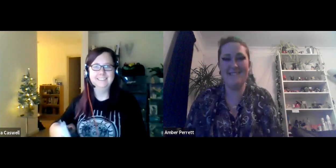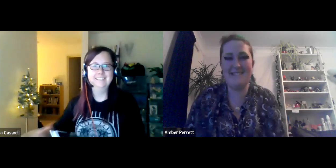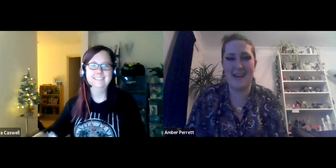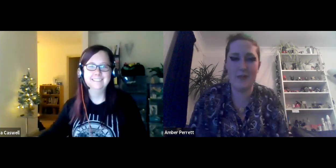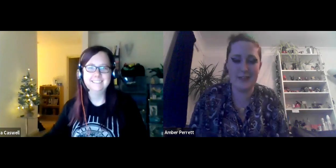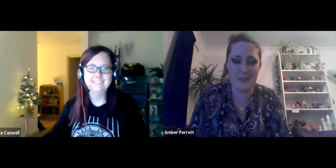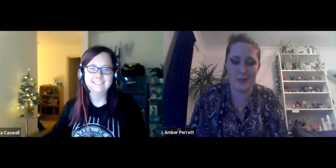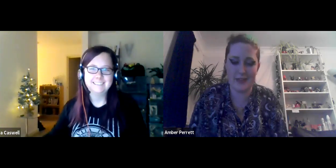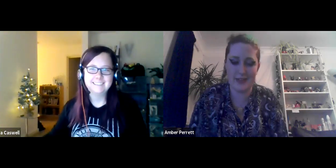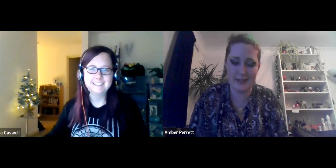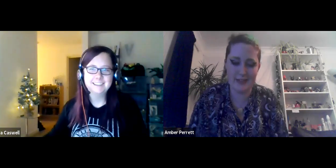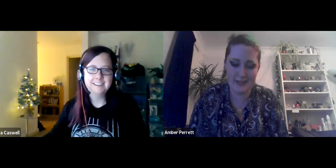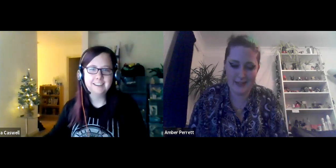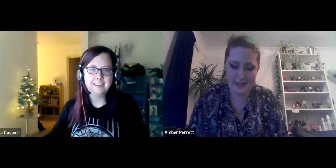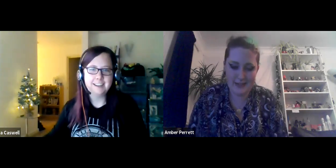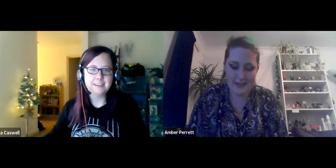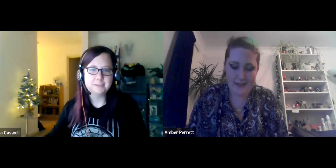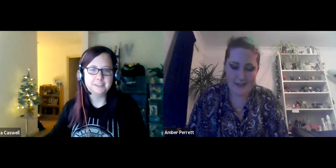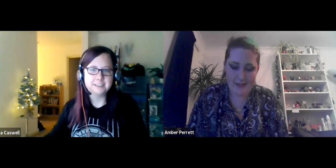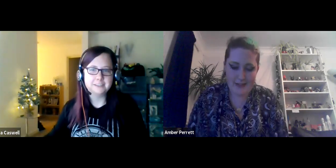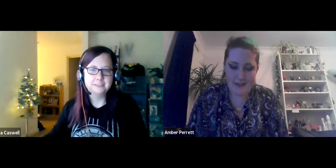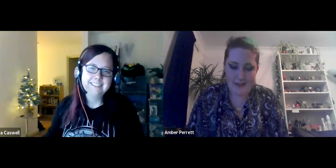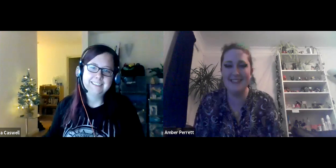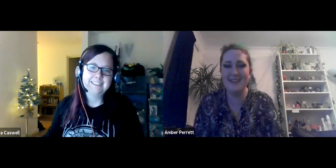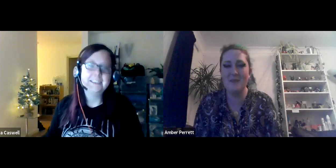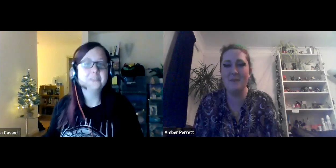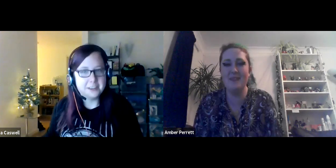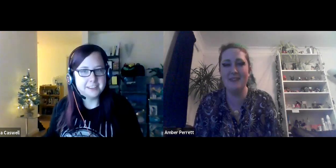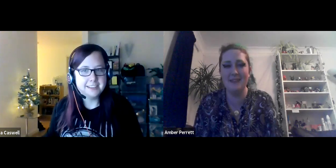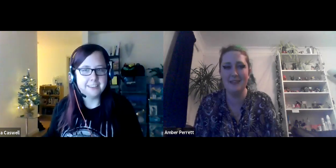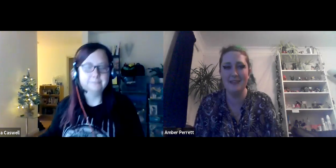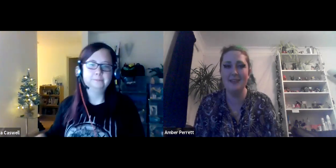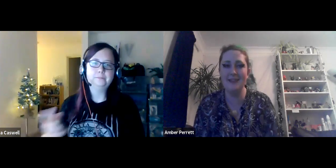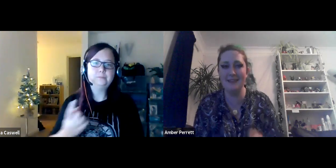I know it was something to do with a Absolutely settled. Let's try this again.